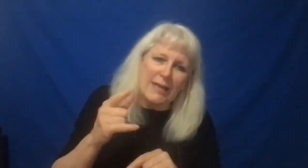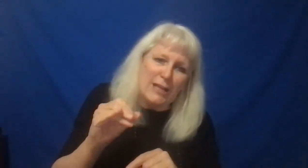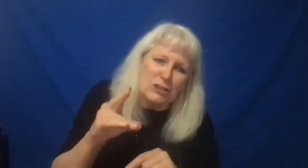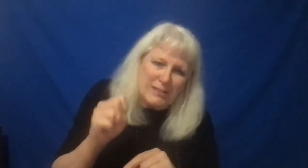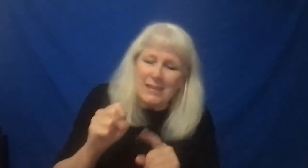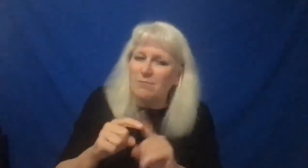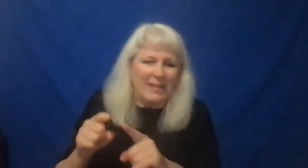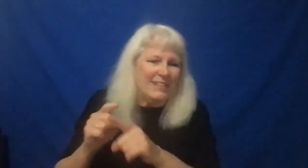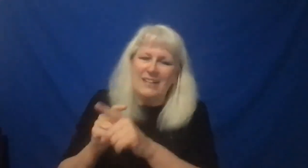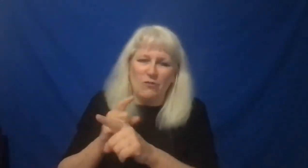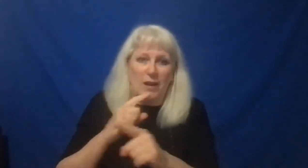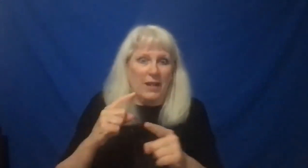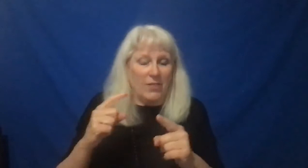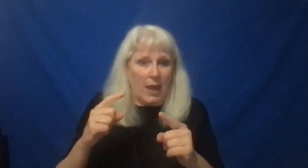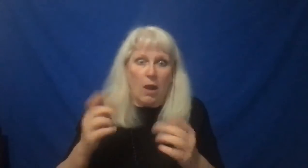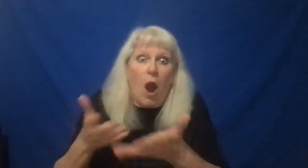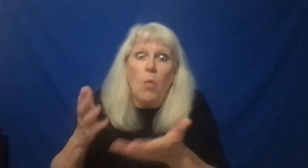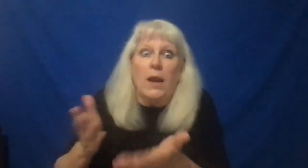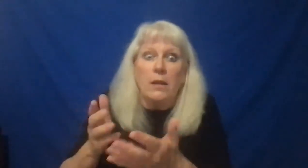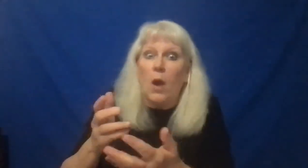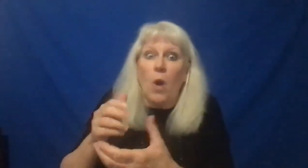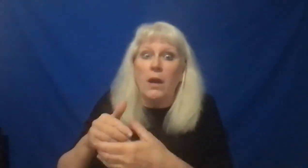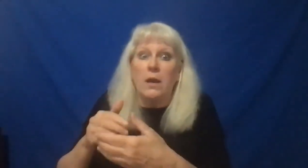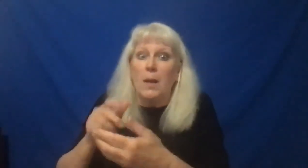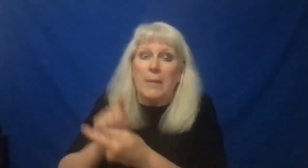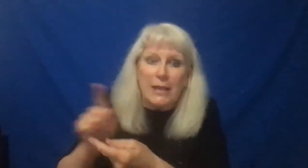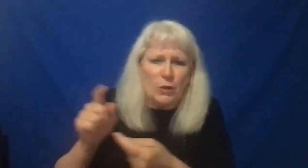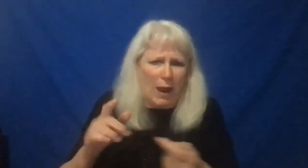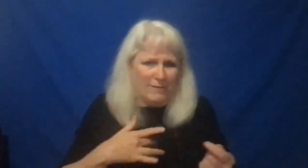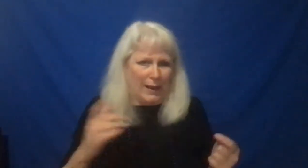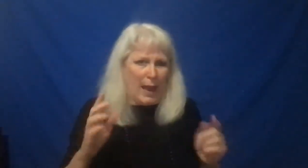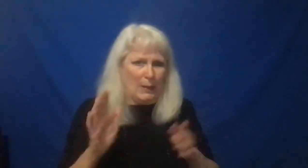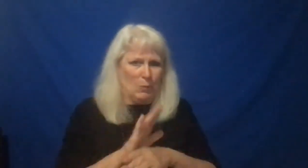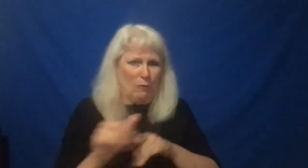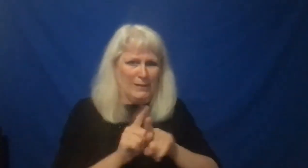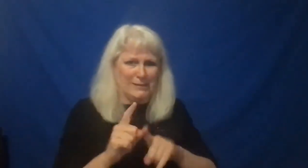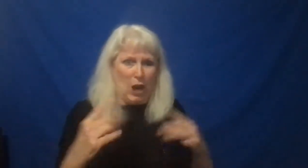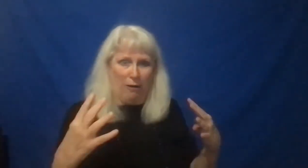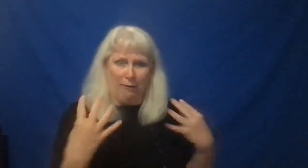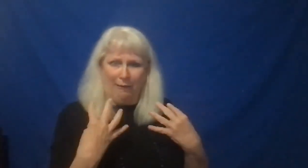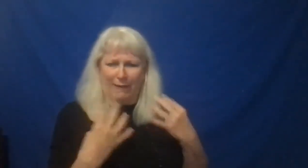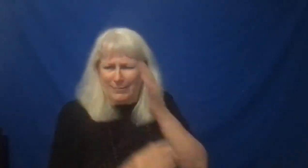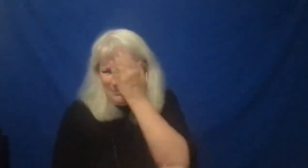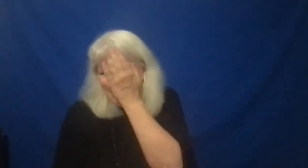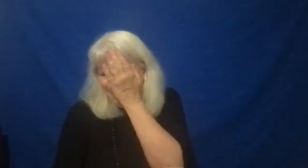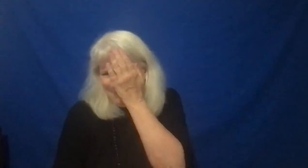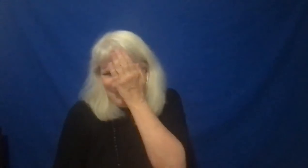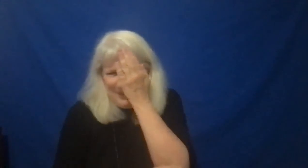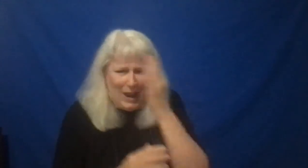and we were stars or TV personalities or whatever. We didn't know how to deal with it at all,